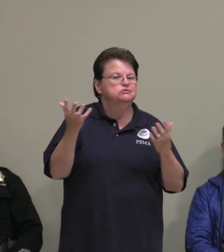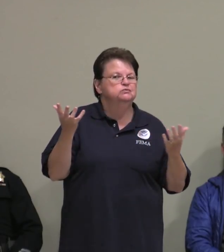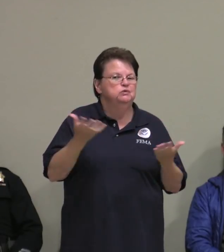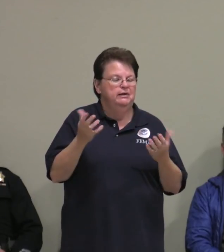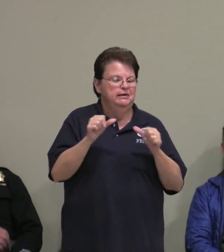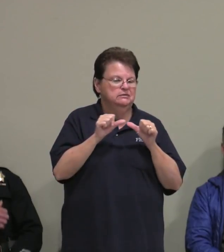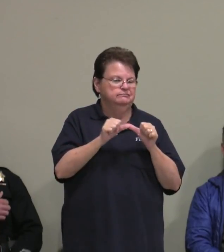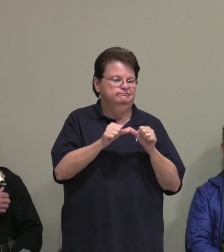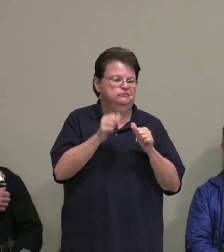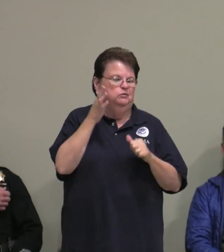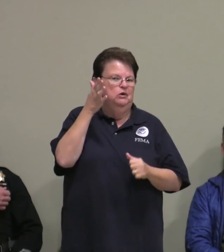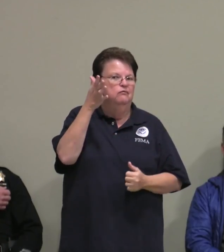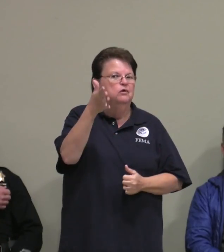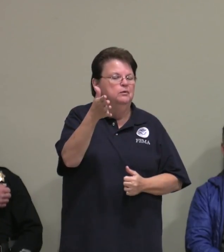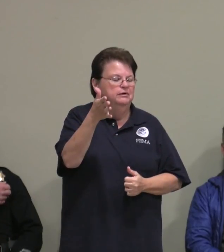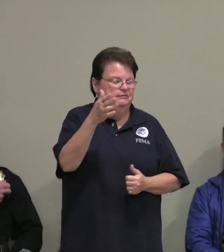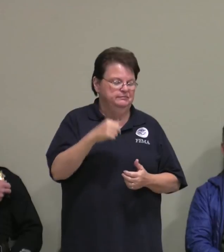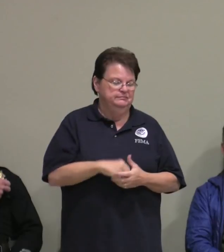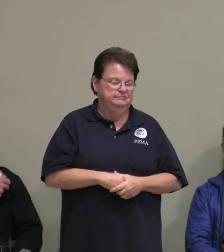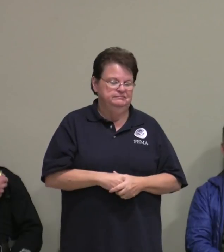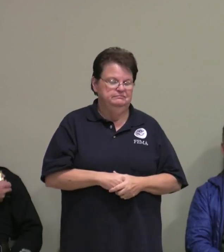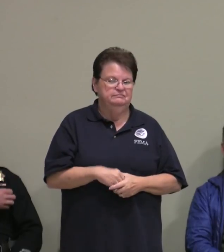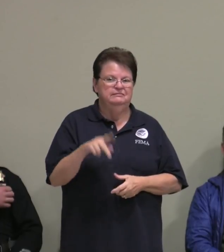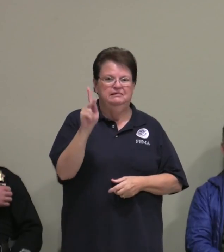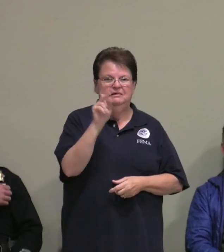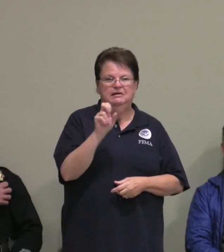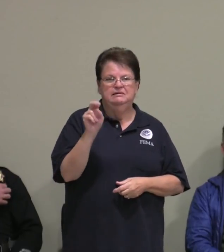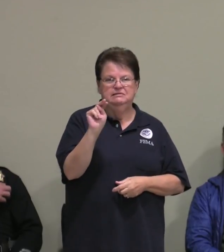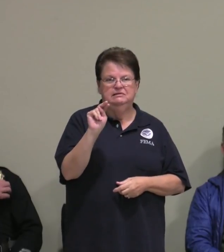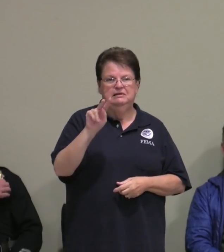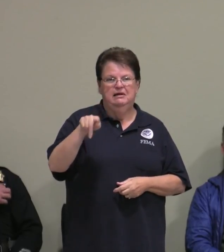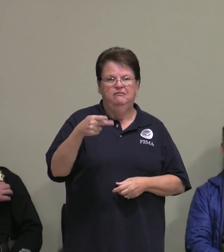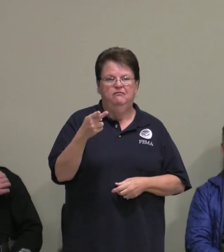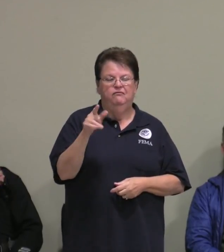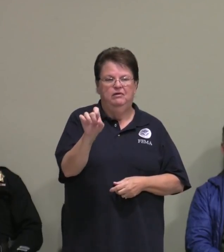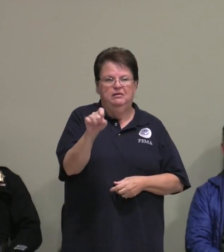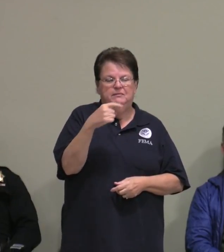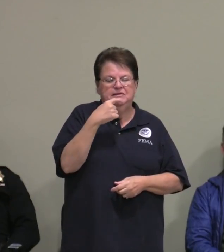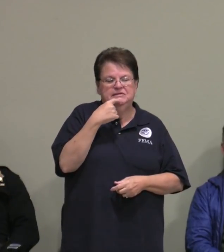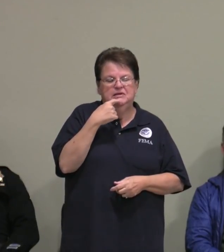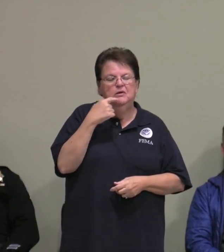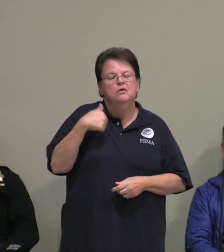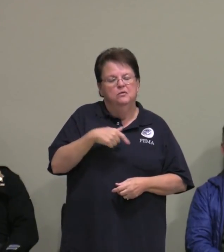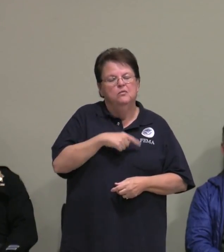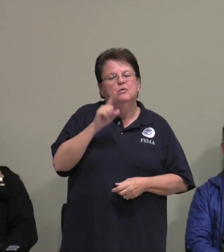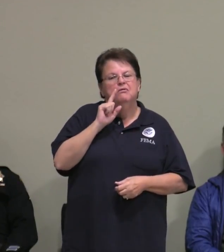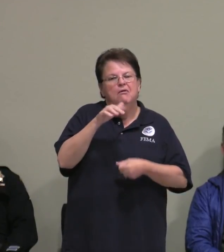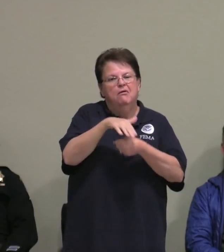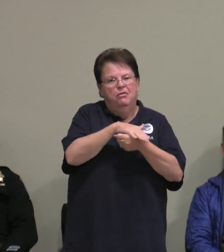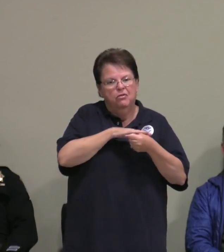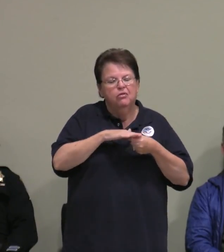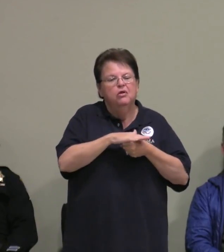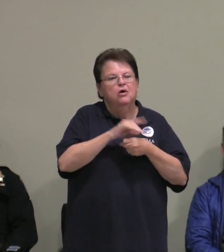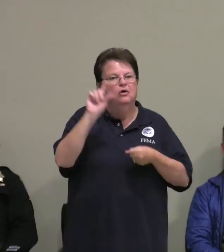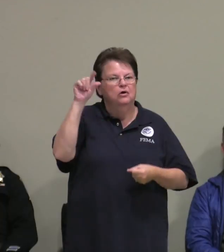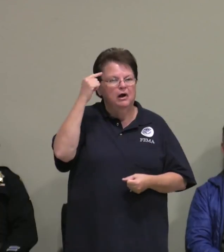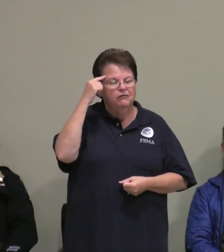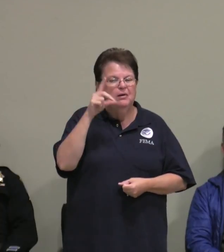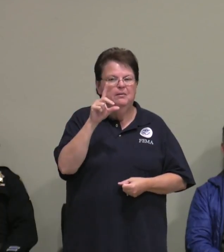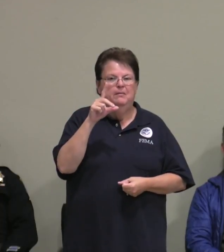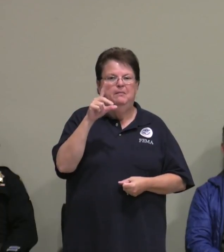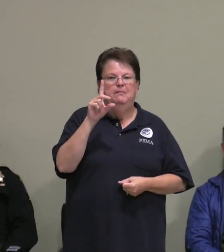as Kevin Phillips, you know, ended his statement with, we are a local government, PID